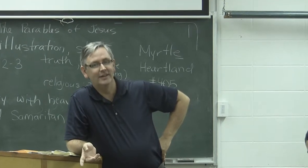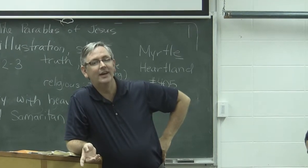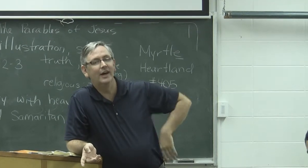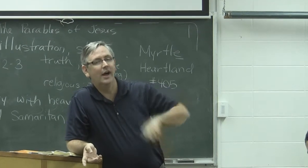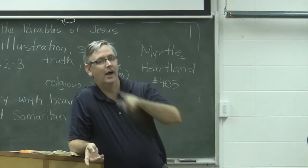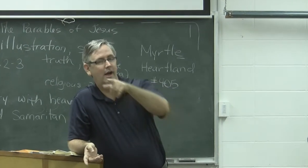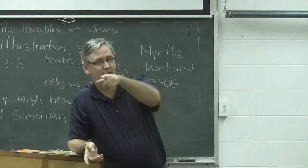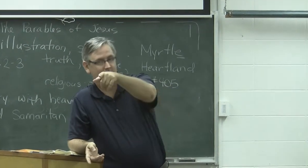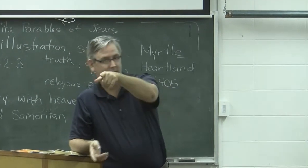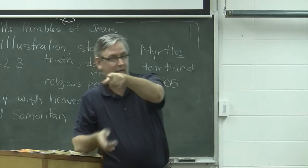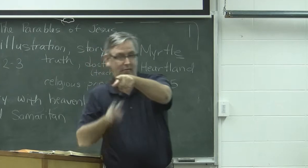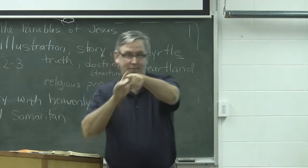the farmer would come out